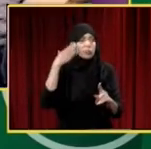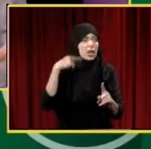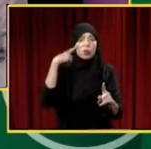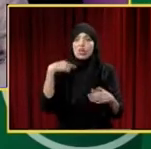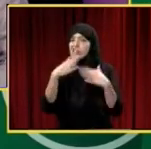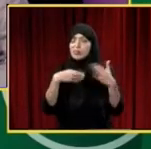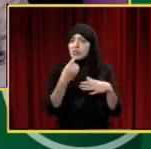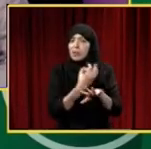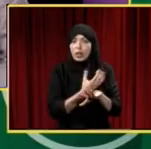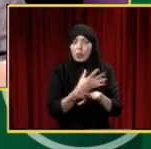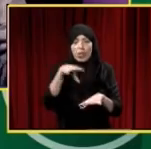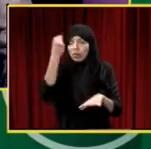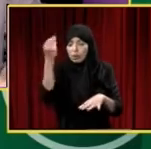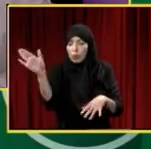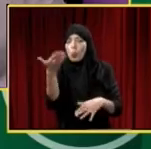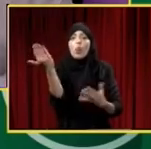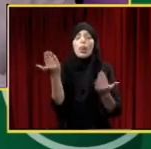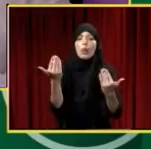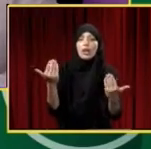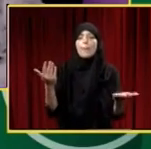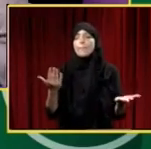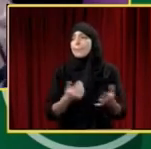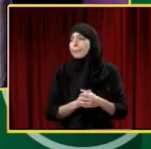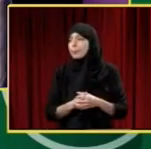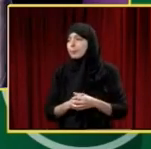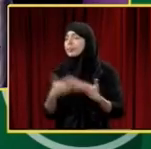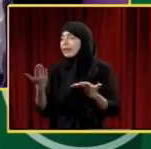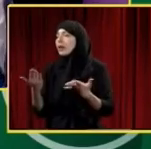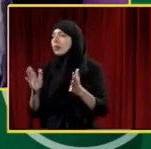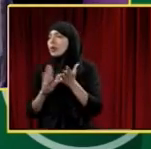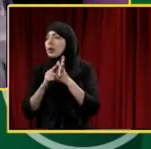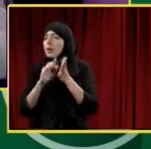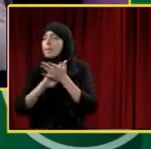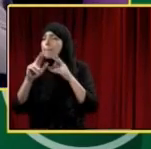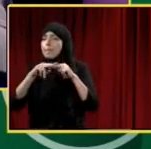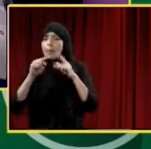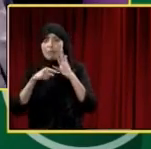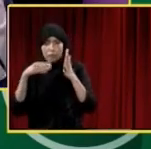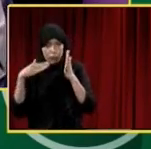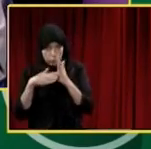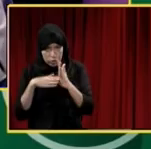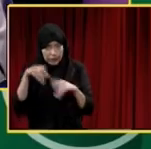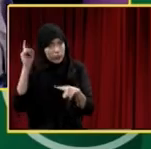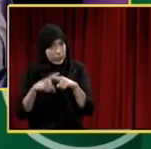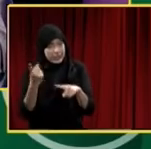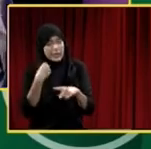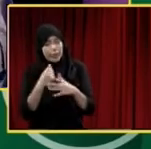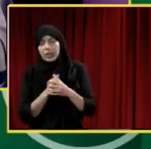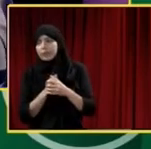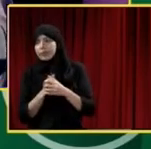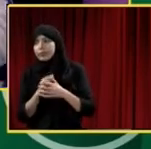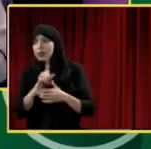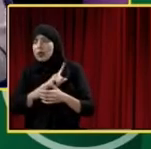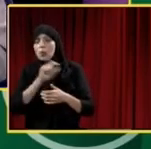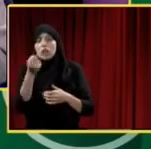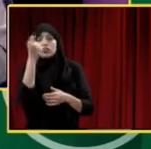about all communities coming together, like we spoke before. Okay, now Mahfuz, really quickly, tell me why should